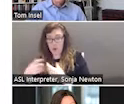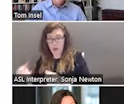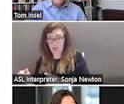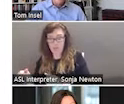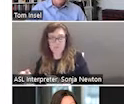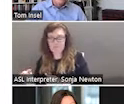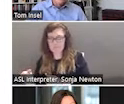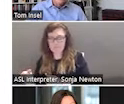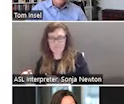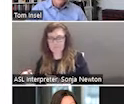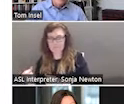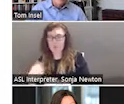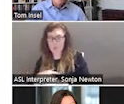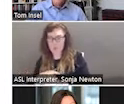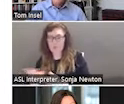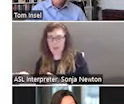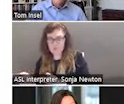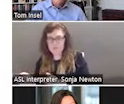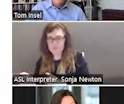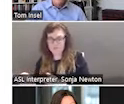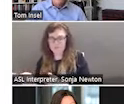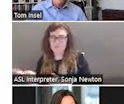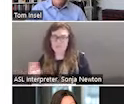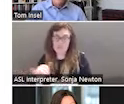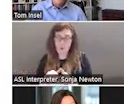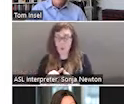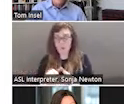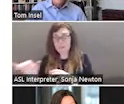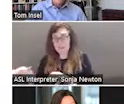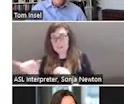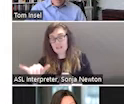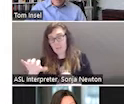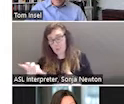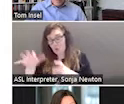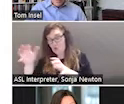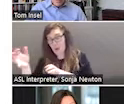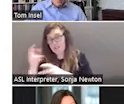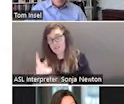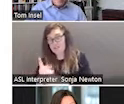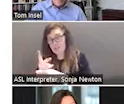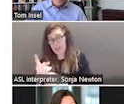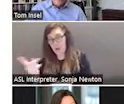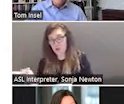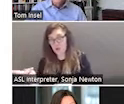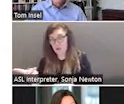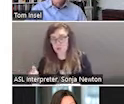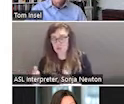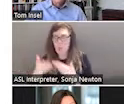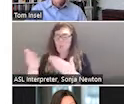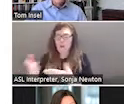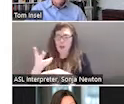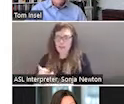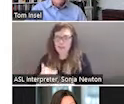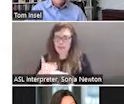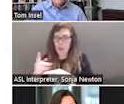space generally. And I guess we could say that's probably true for crisis care as well, which is often providing care to people who don't want it. Finally,